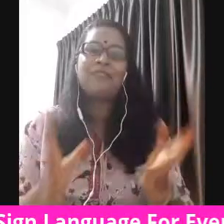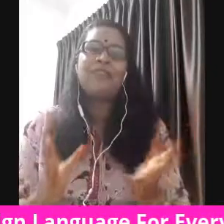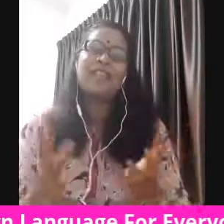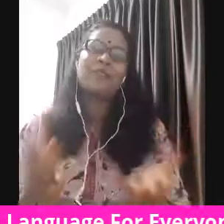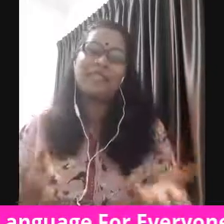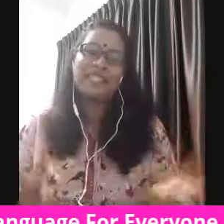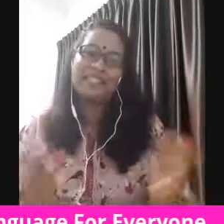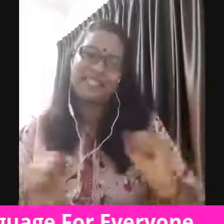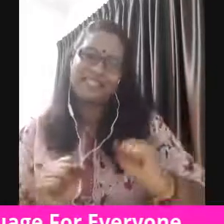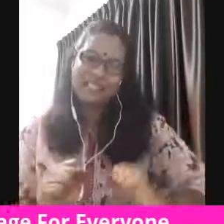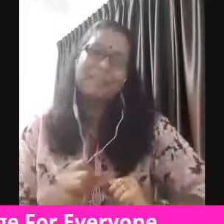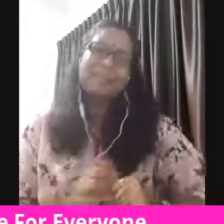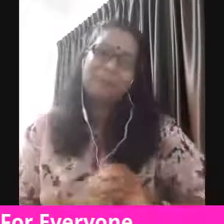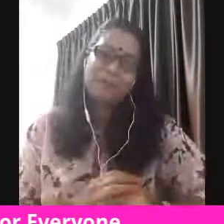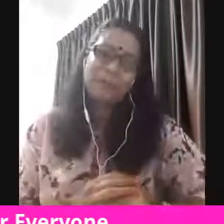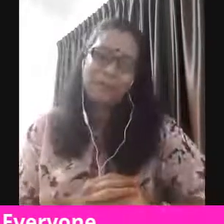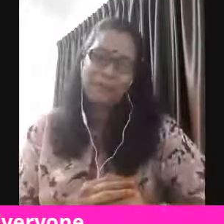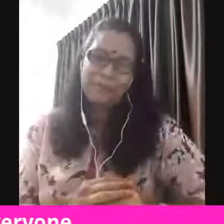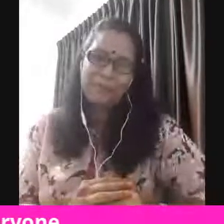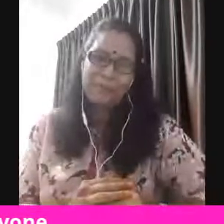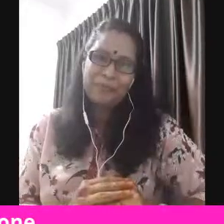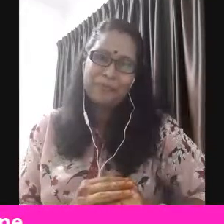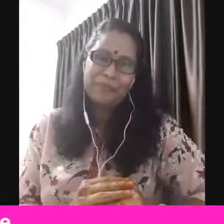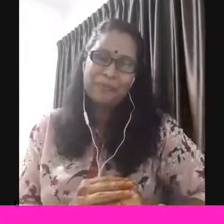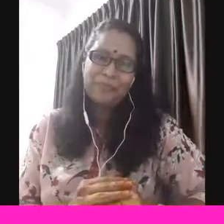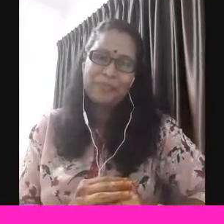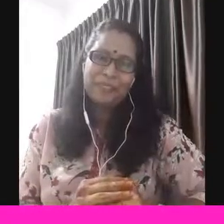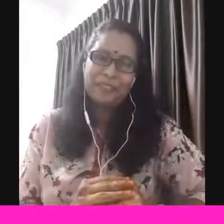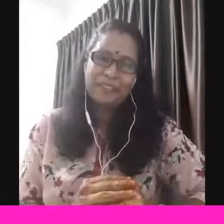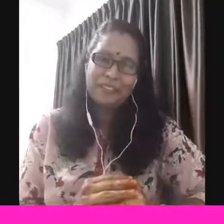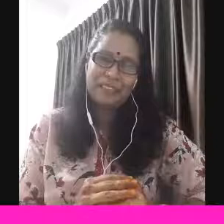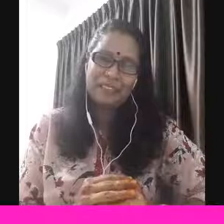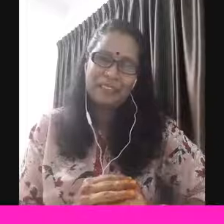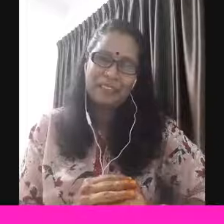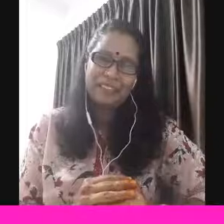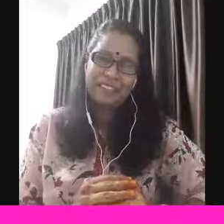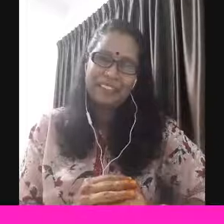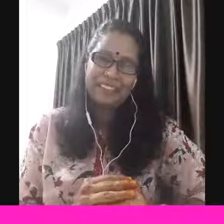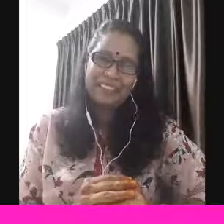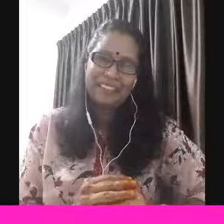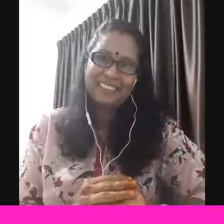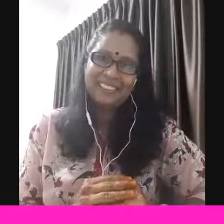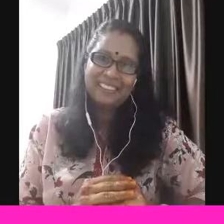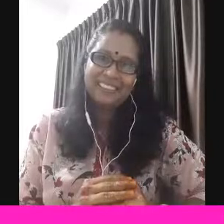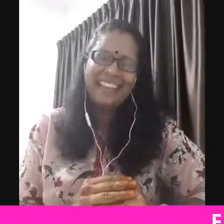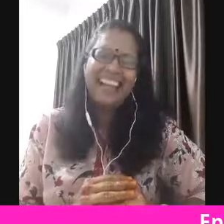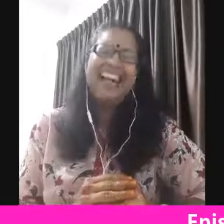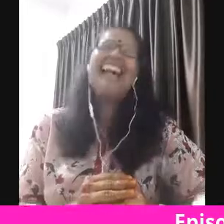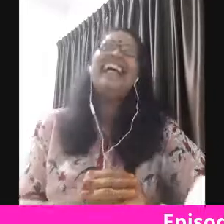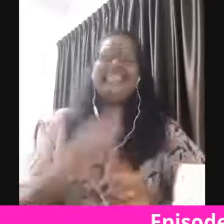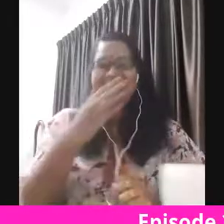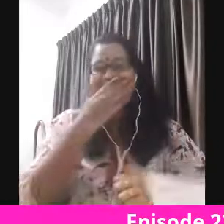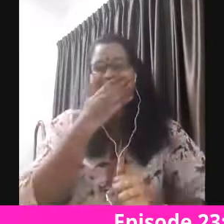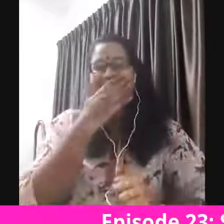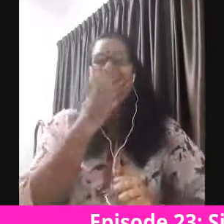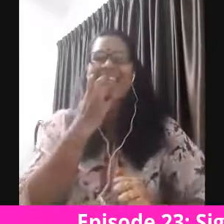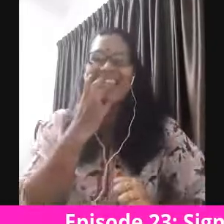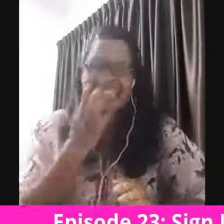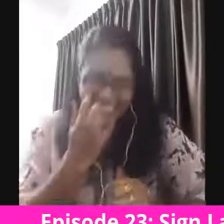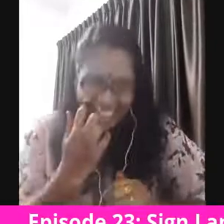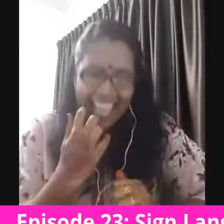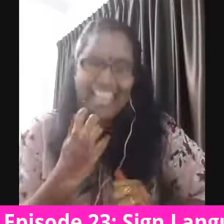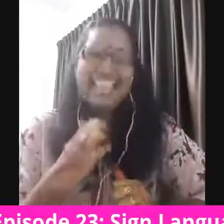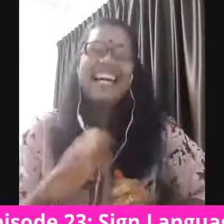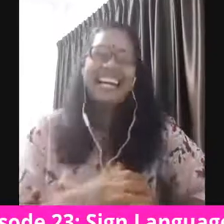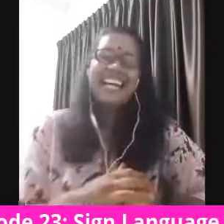my 5 years experience. Okay, even when she explaining, she started to do the sign language. Did you notice that? There was